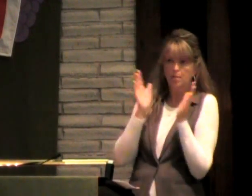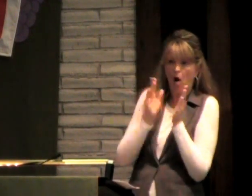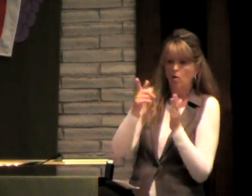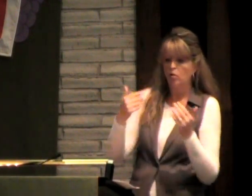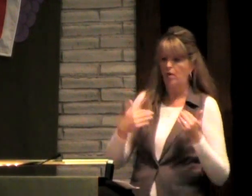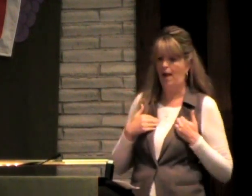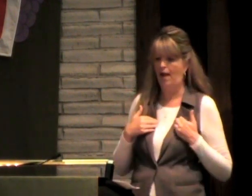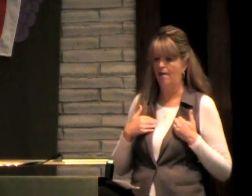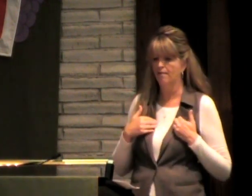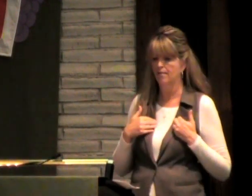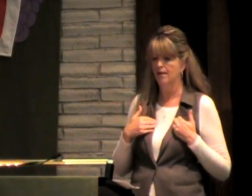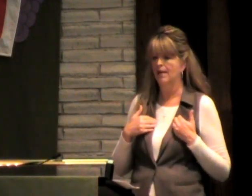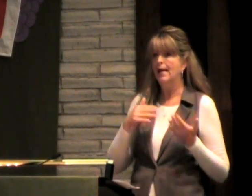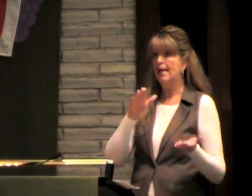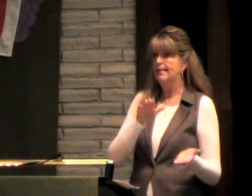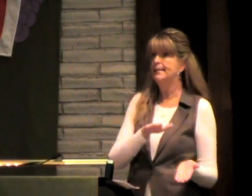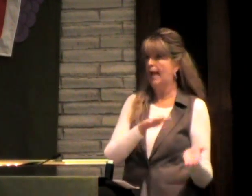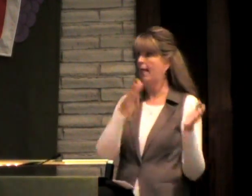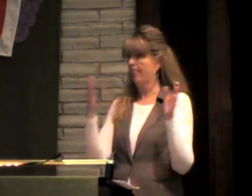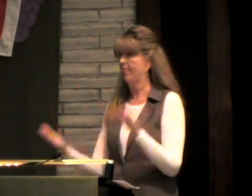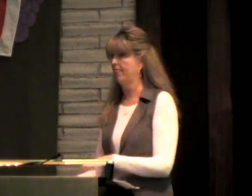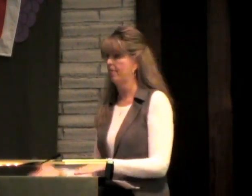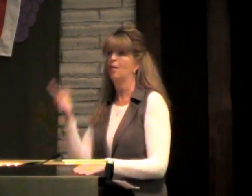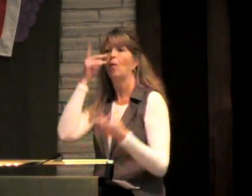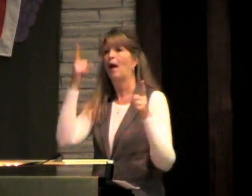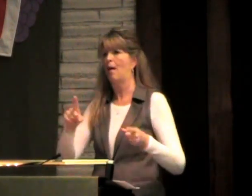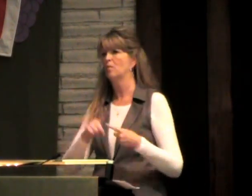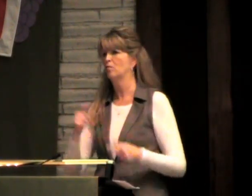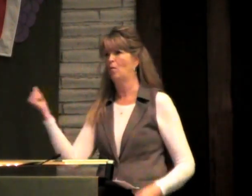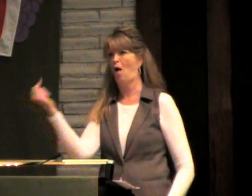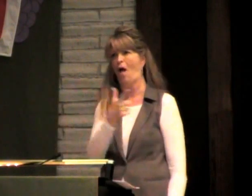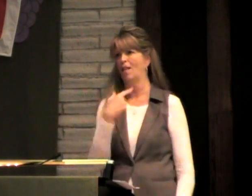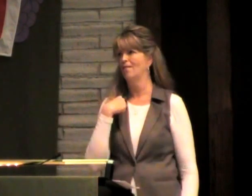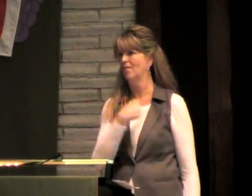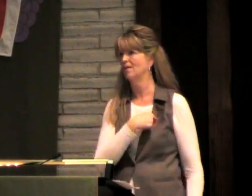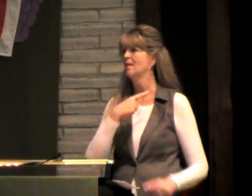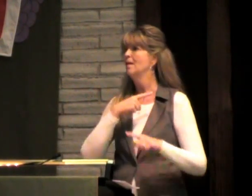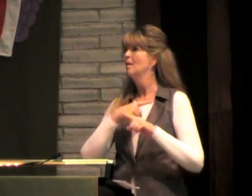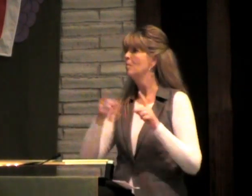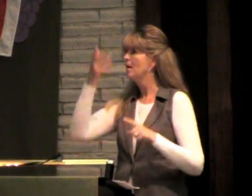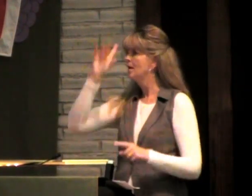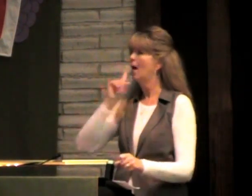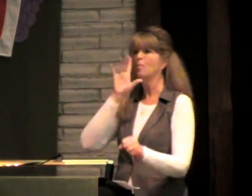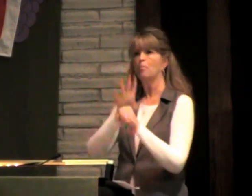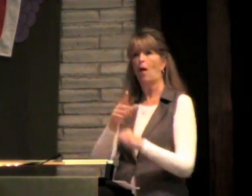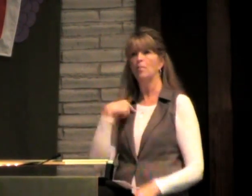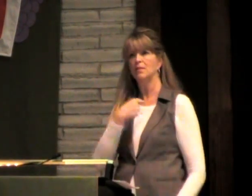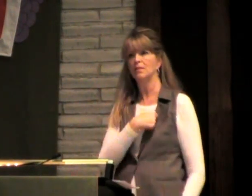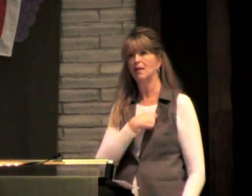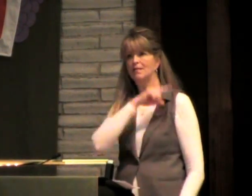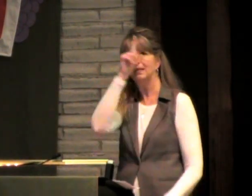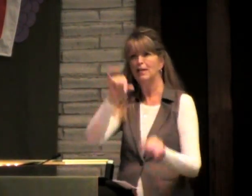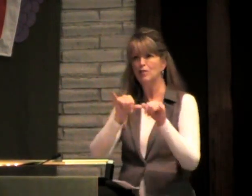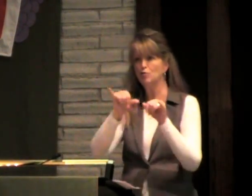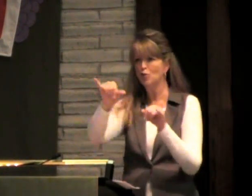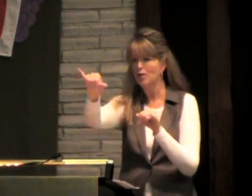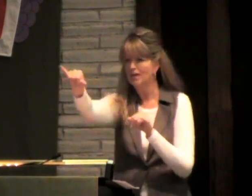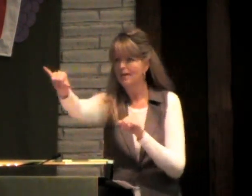have, no matter how little you have, even death, you know, death is going to happen to all of us, but God has